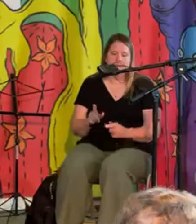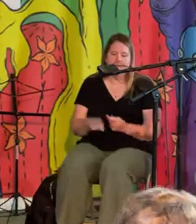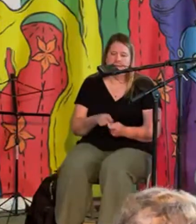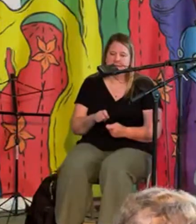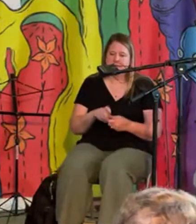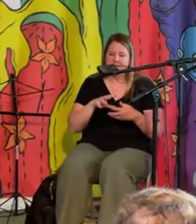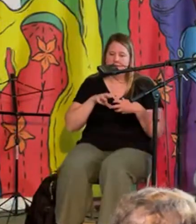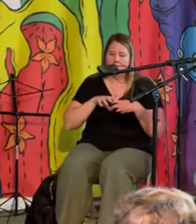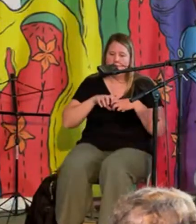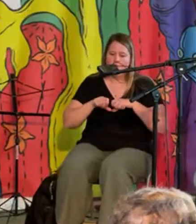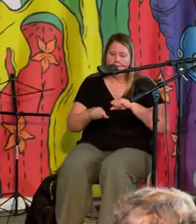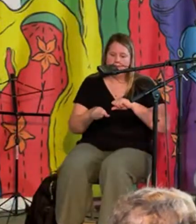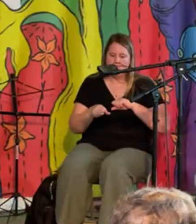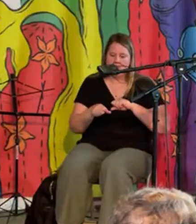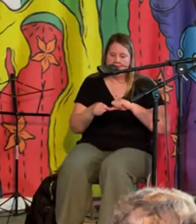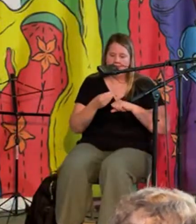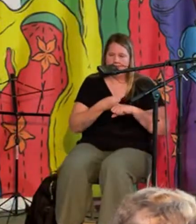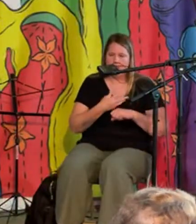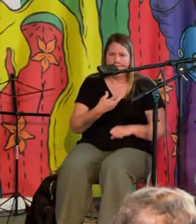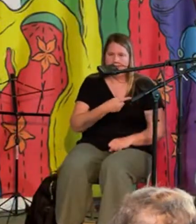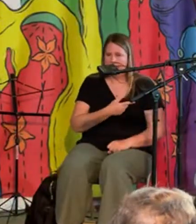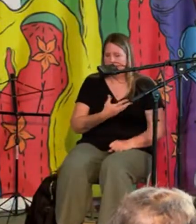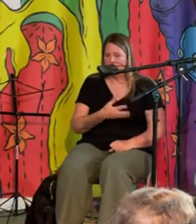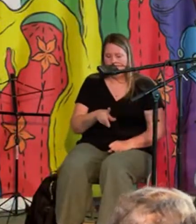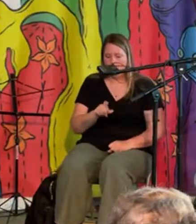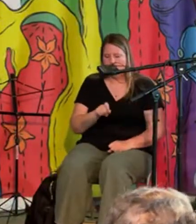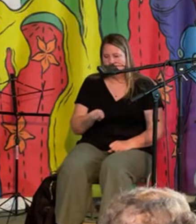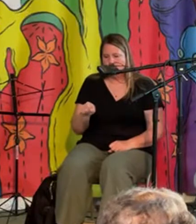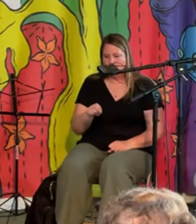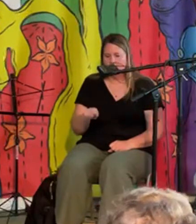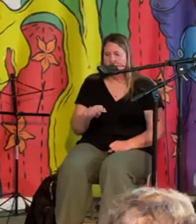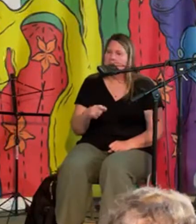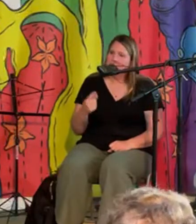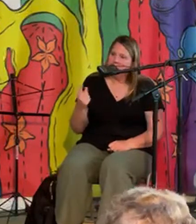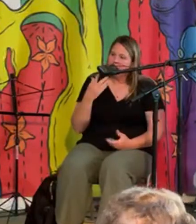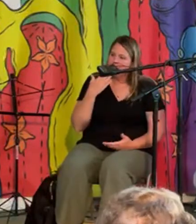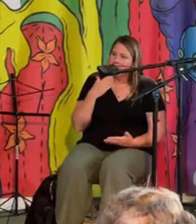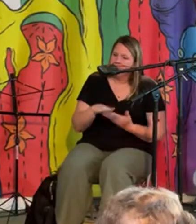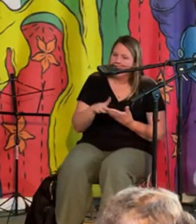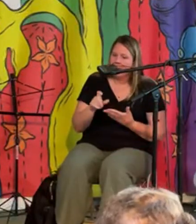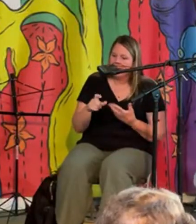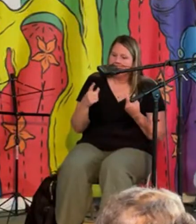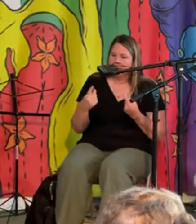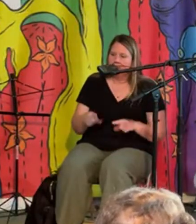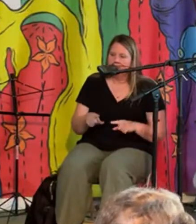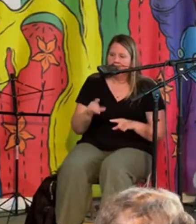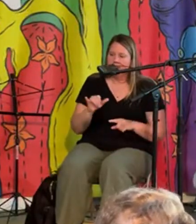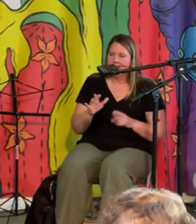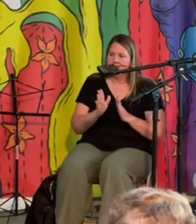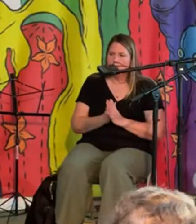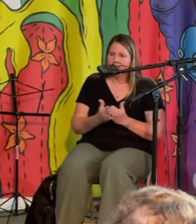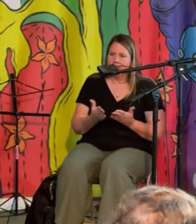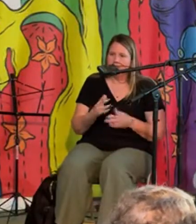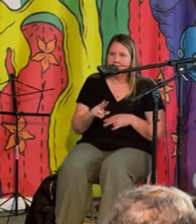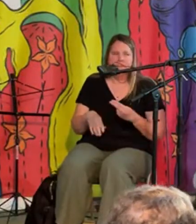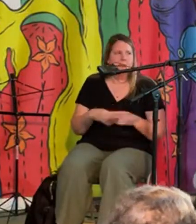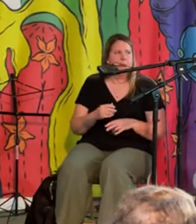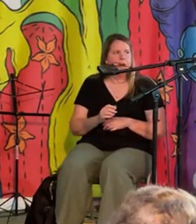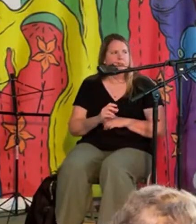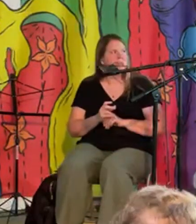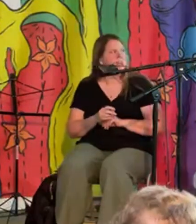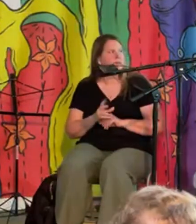poems, and he did not want to write those, oh boy. I kept being like, something bad has to happen, babe, like, that's what the book is about. And he'd be like,